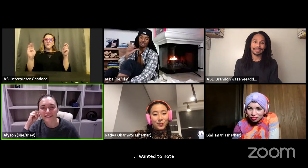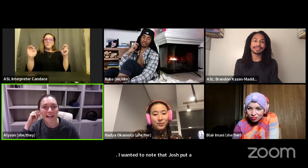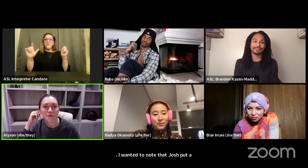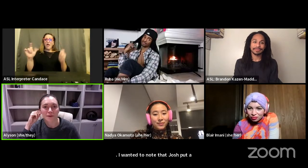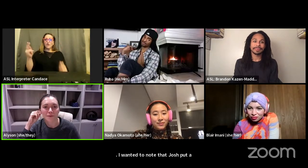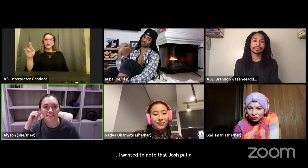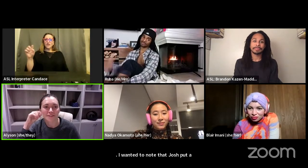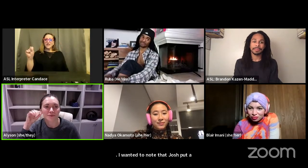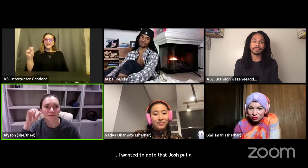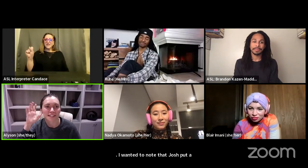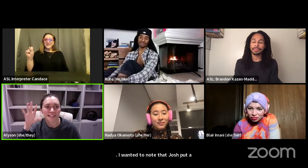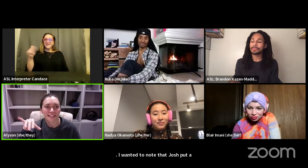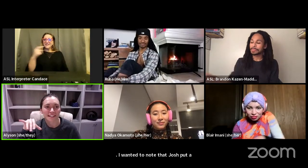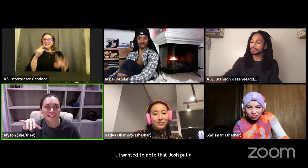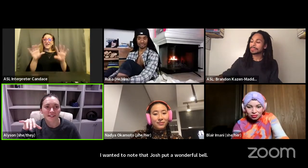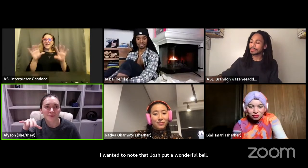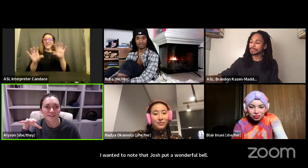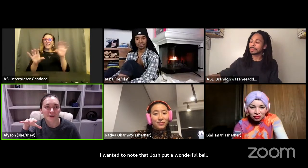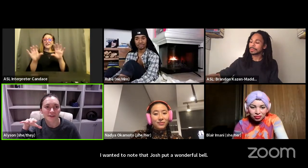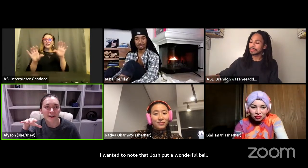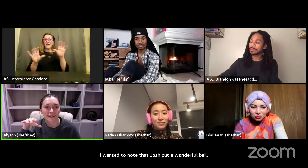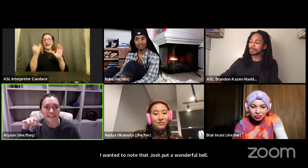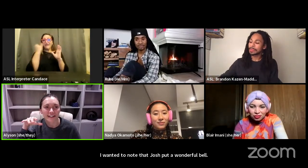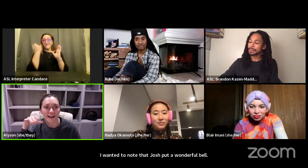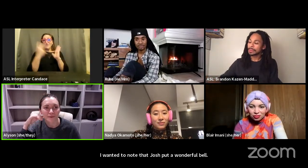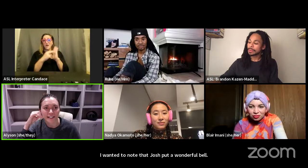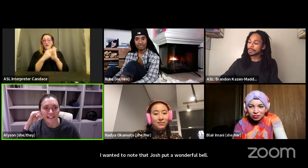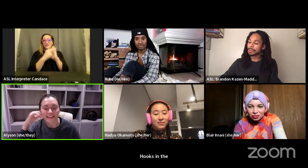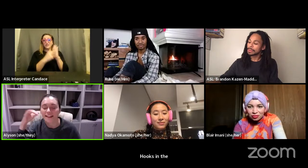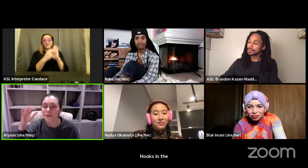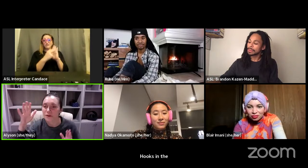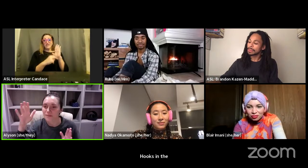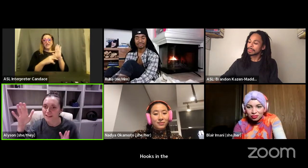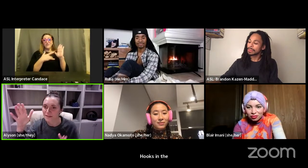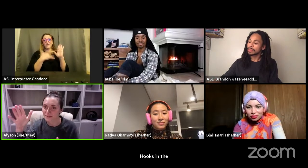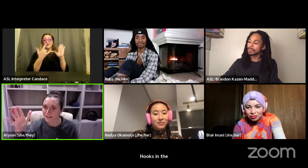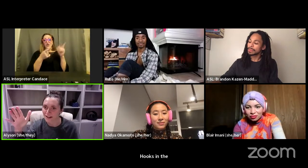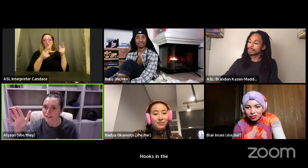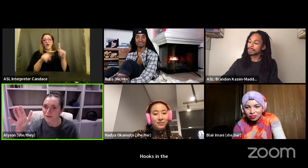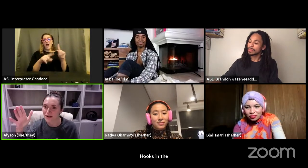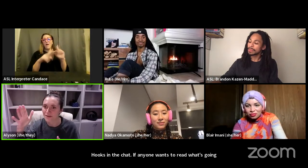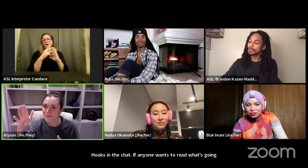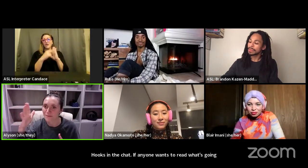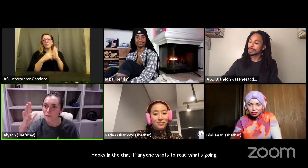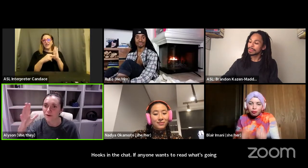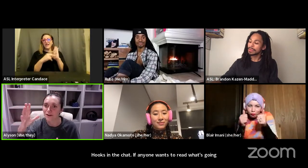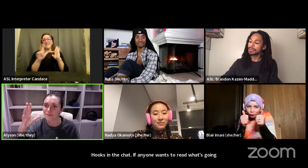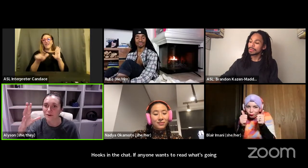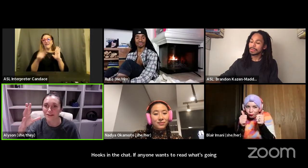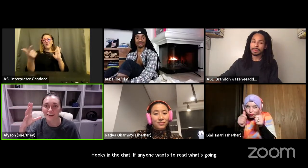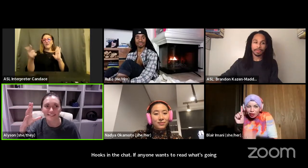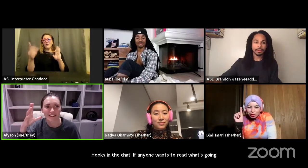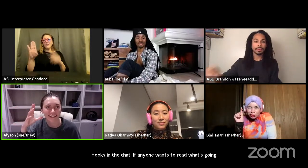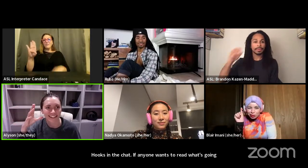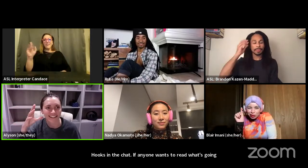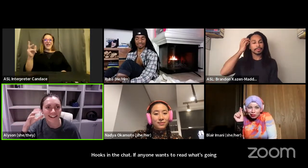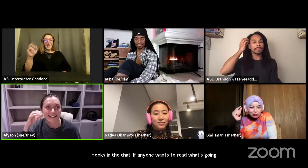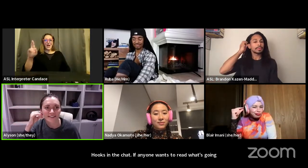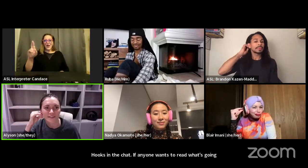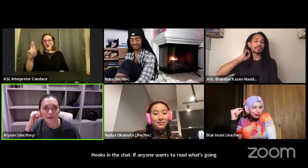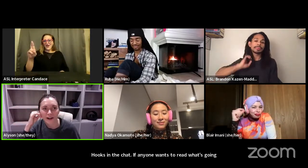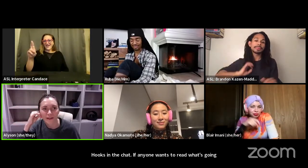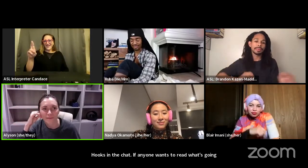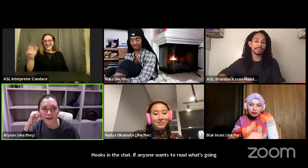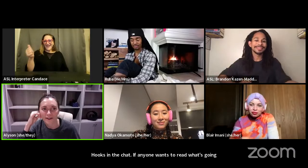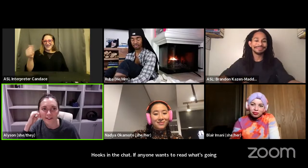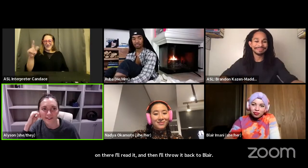If anyone wants to read what's going on there, I'll read it. And then I'll throw it back to Blair. I know you had more thoughts on this.